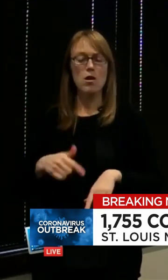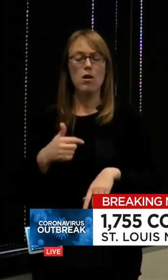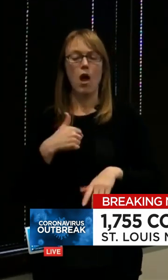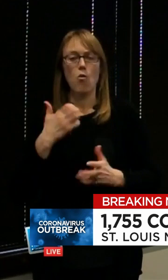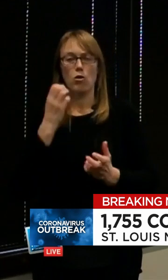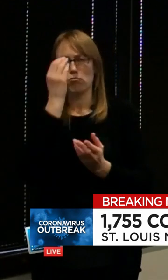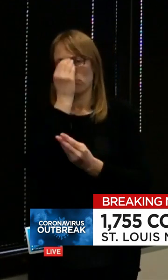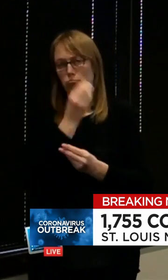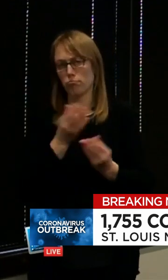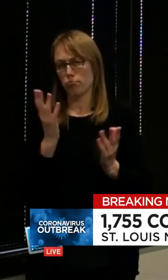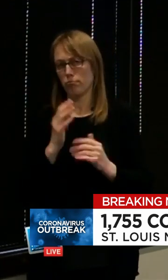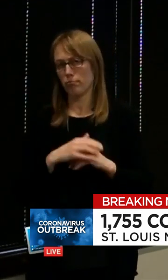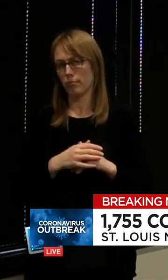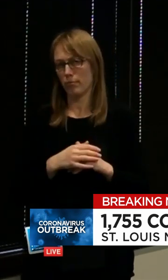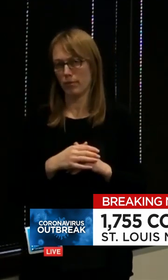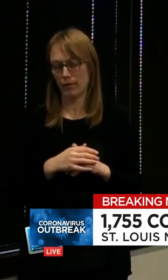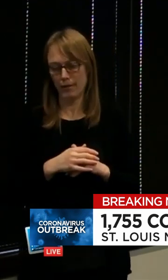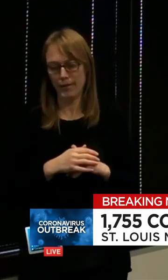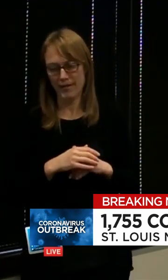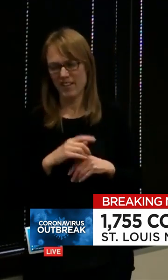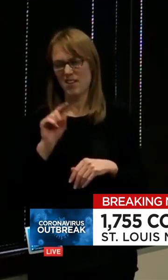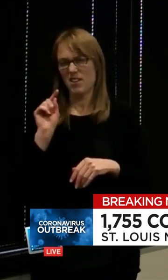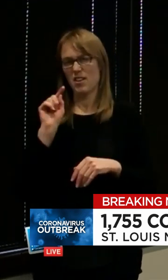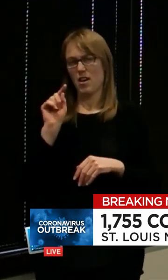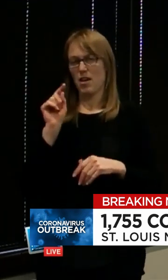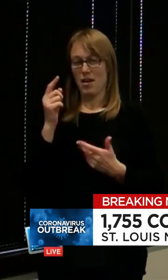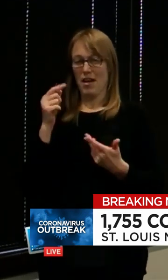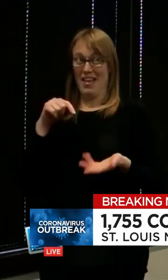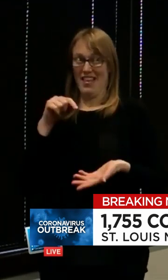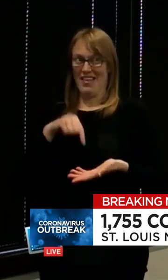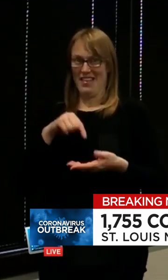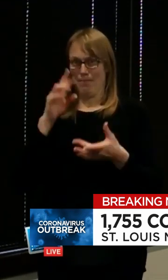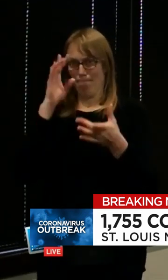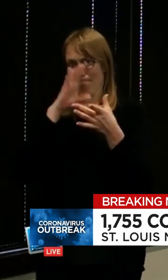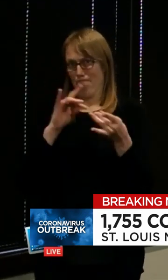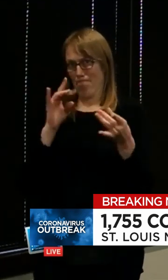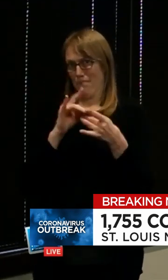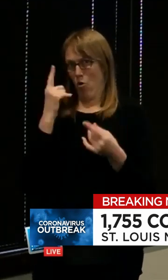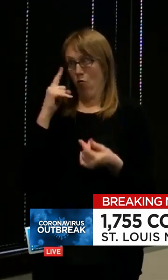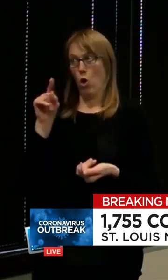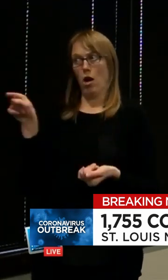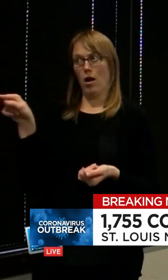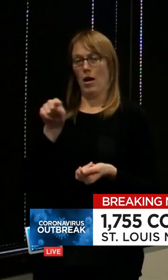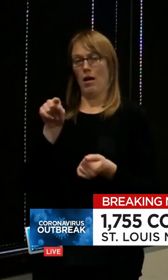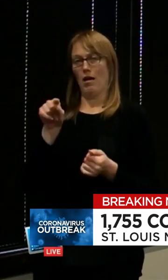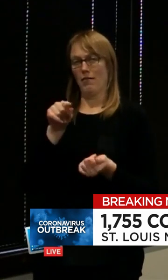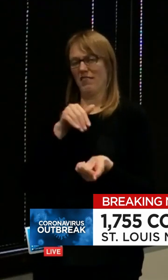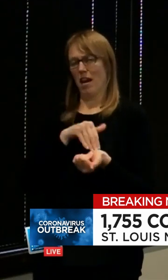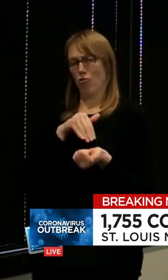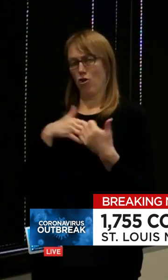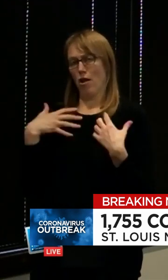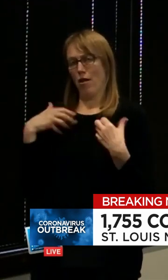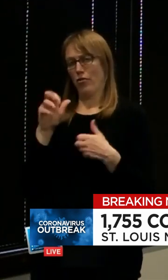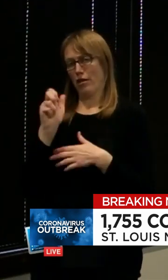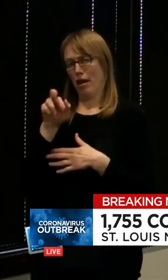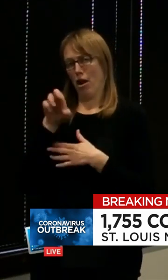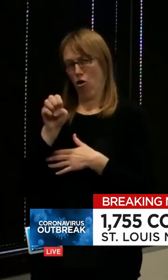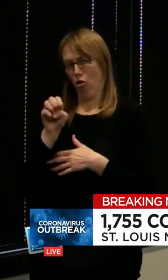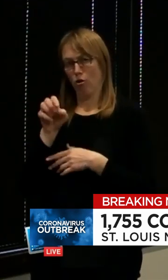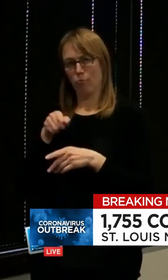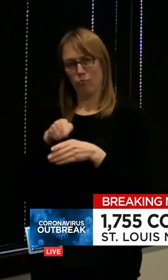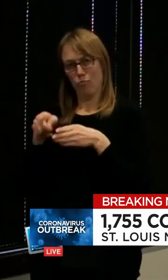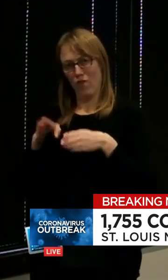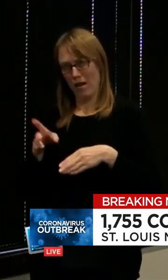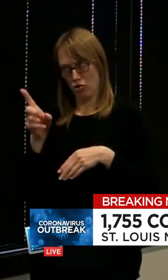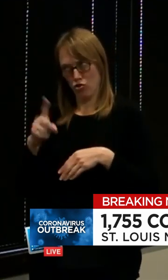And I've been seeing things posted on social media and talking to friends and just internal discussions even here